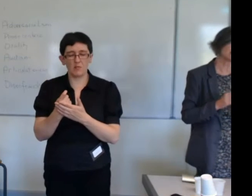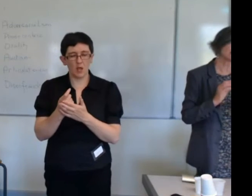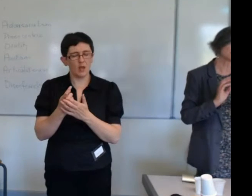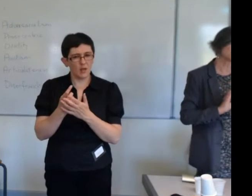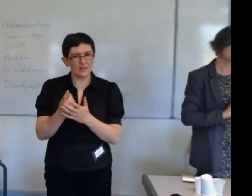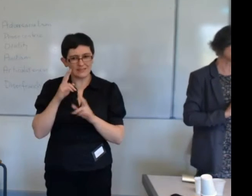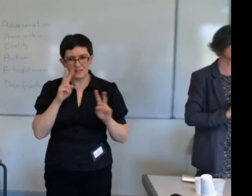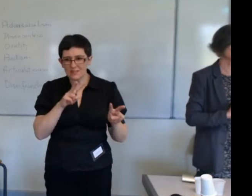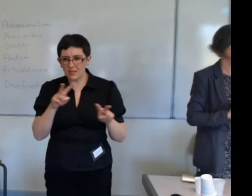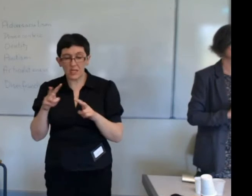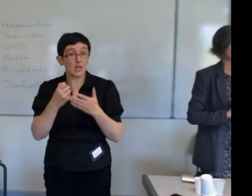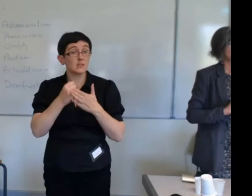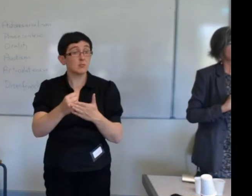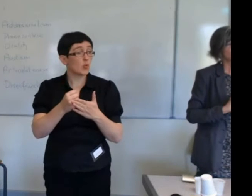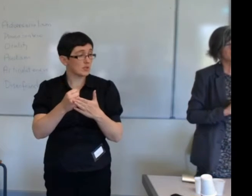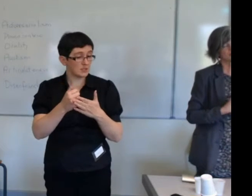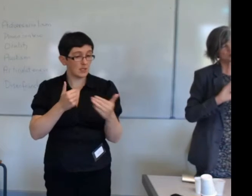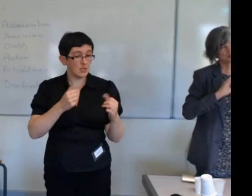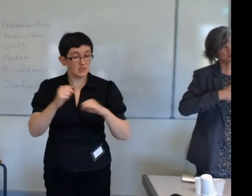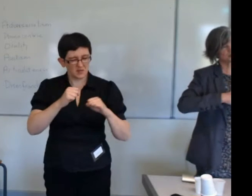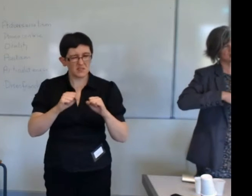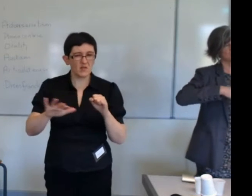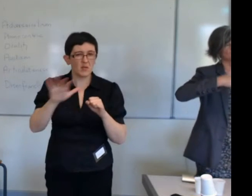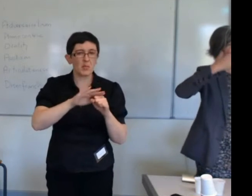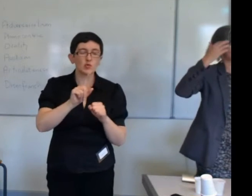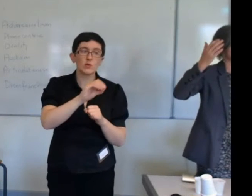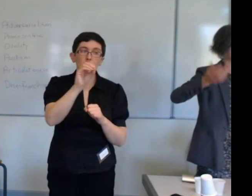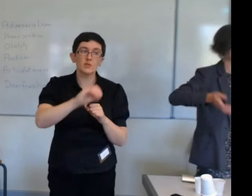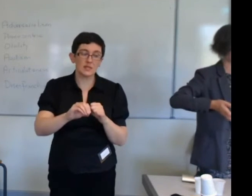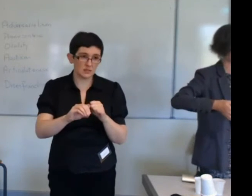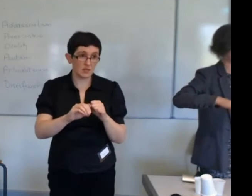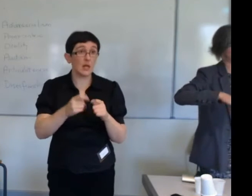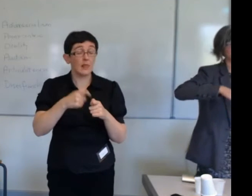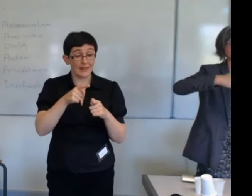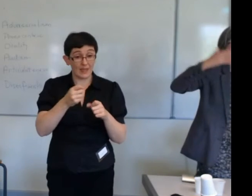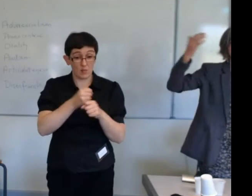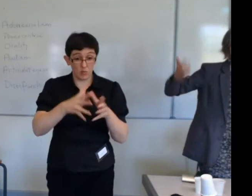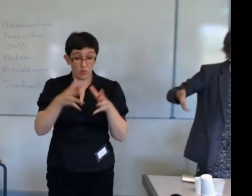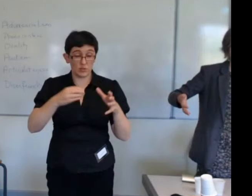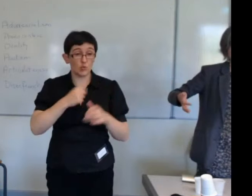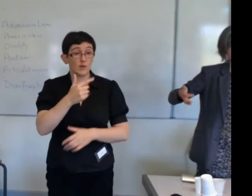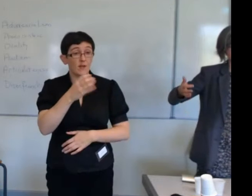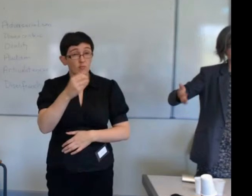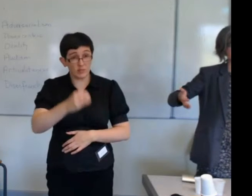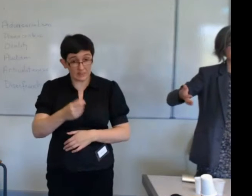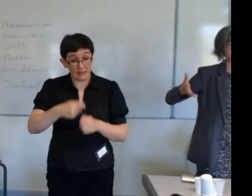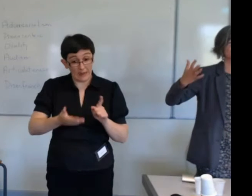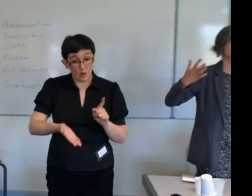our support services, we had about 20%, which then grew to about 25%, which has grown to about 30% of the women